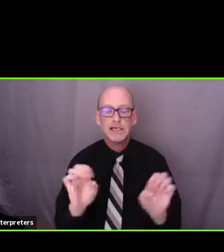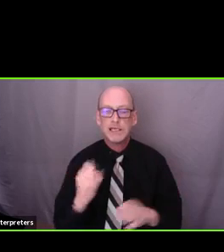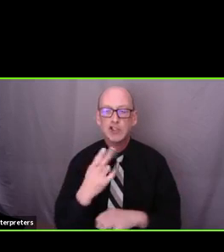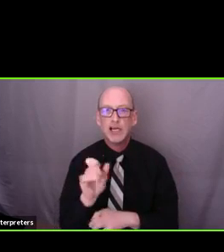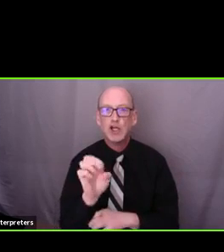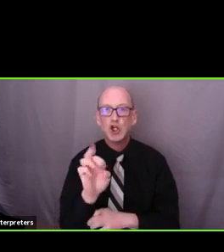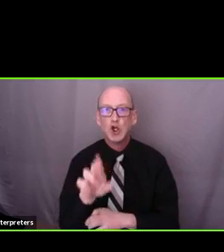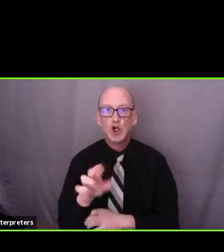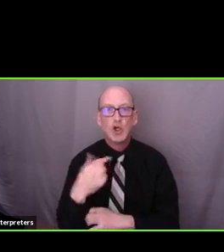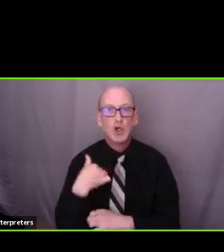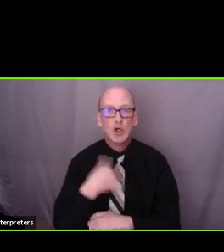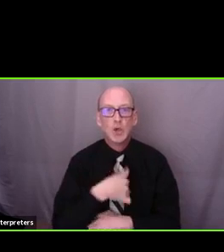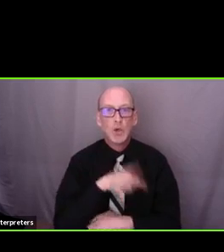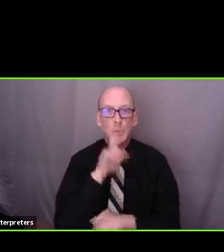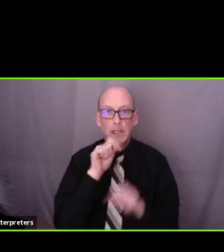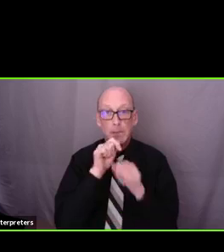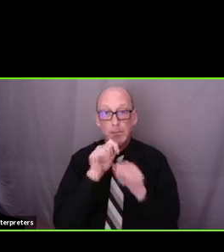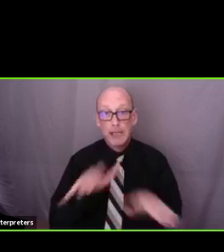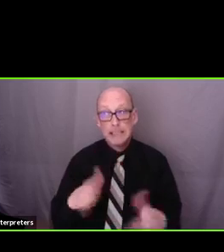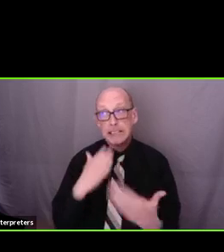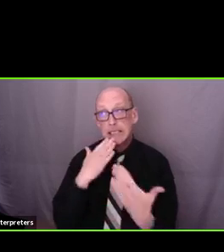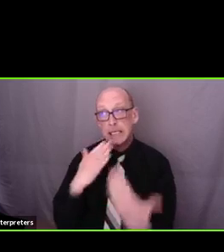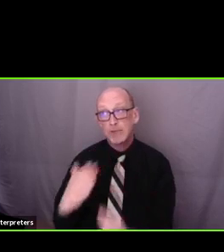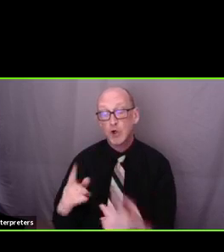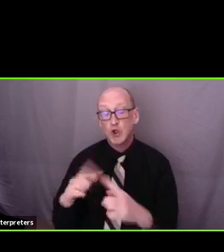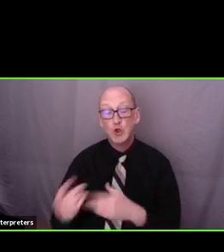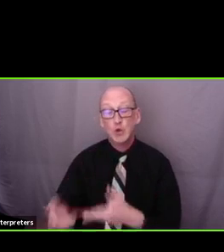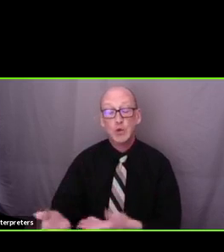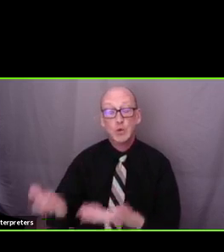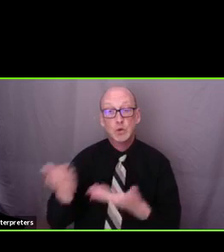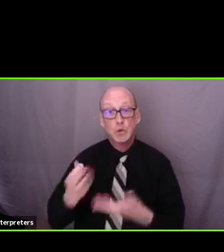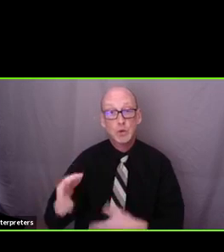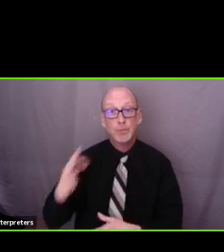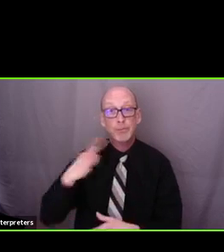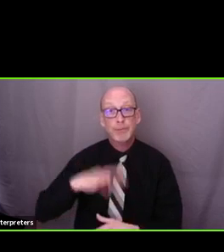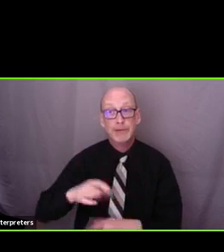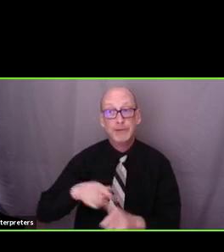were, really blessed and grateful to be the beneficiary of this